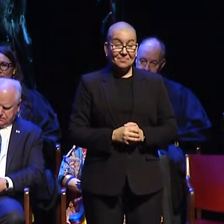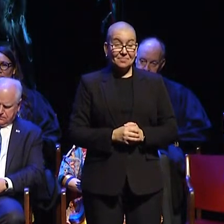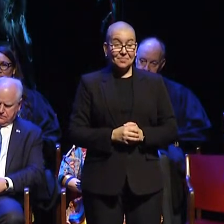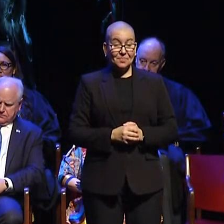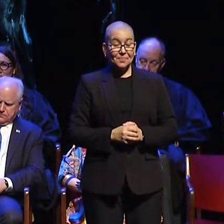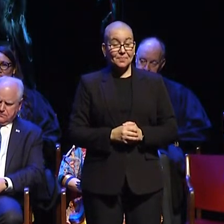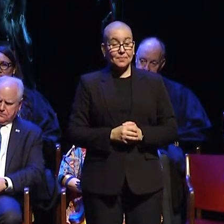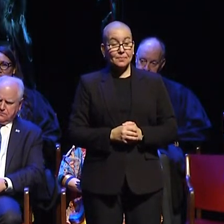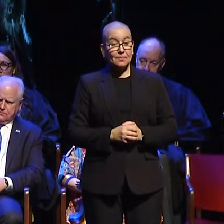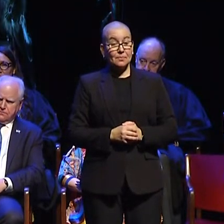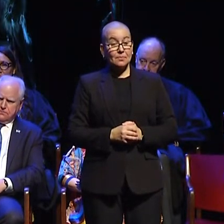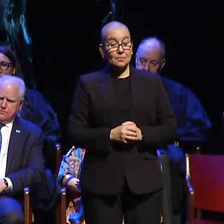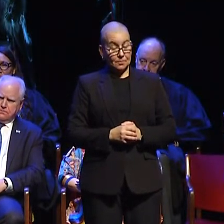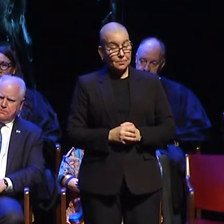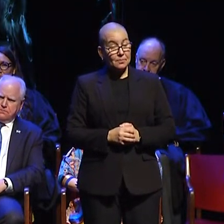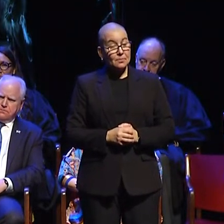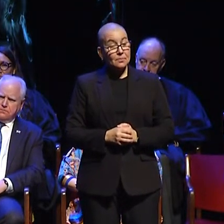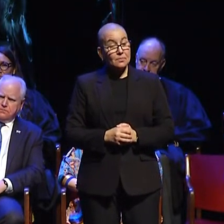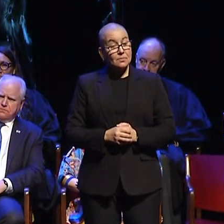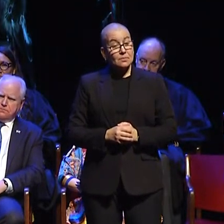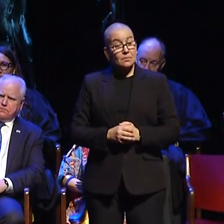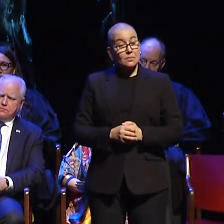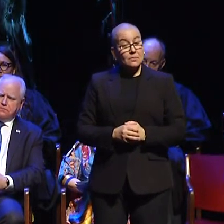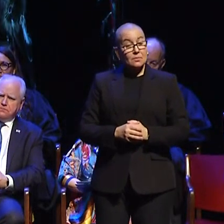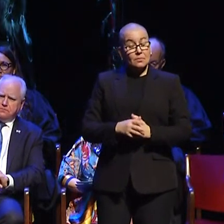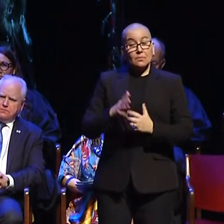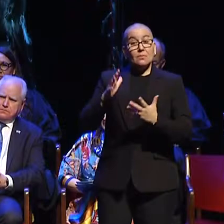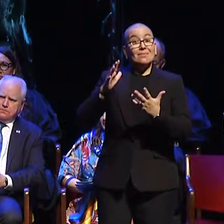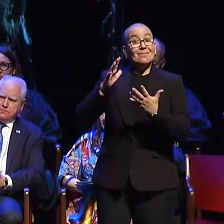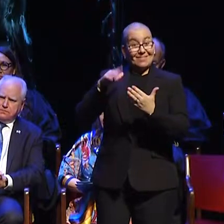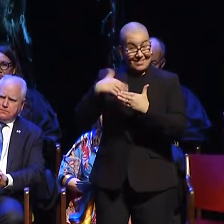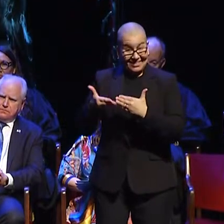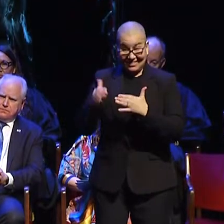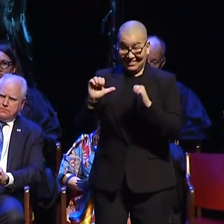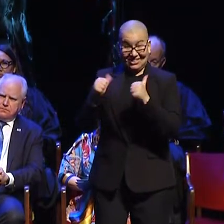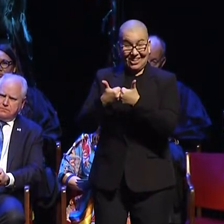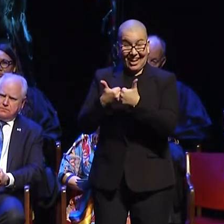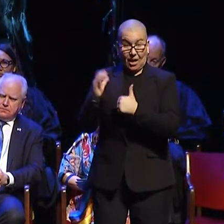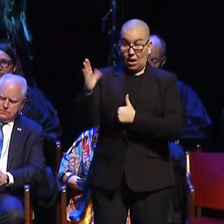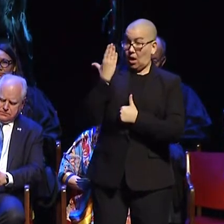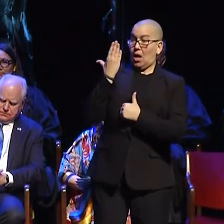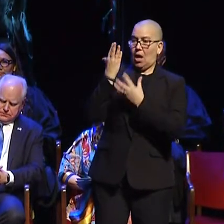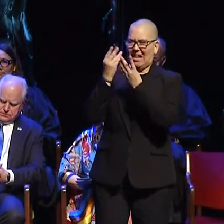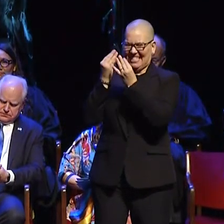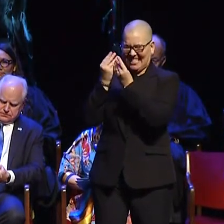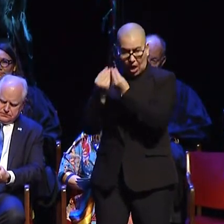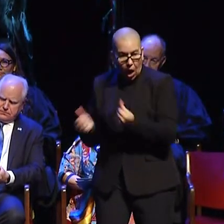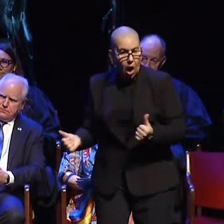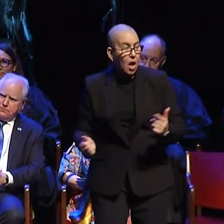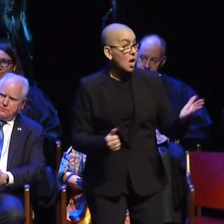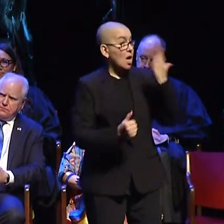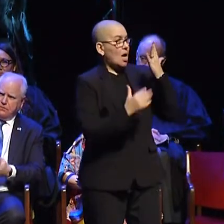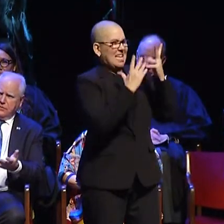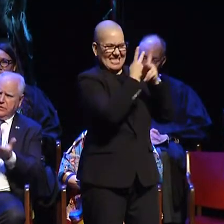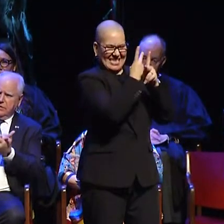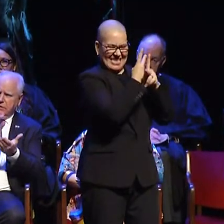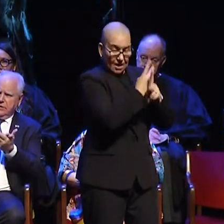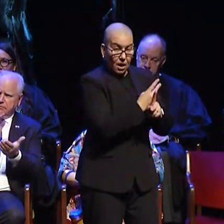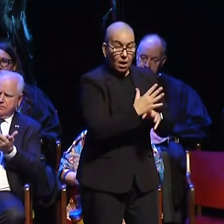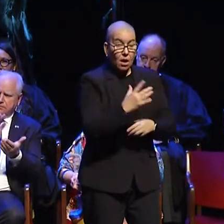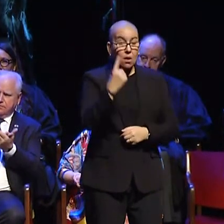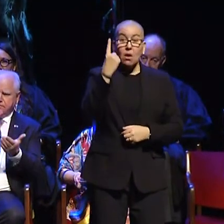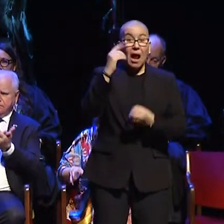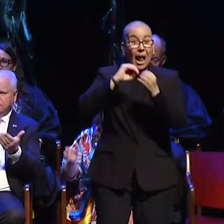In the end, we overcame the challenges, and we succeeded. And we were once again number one in America in